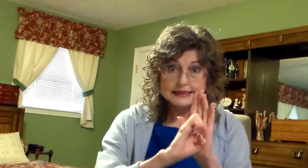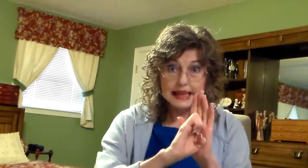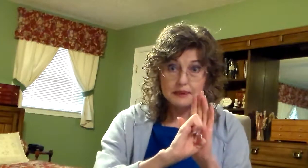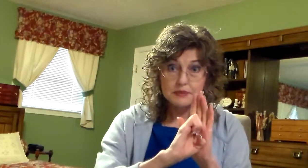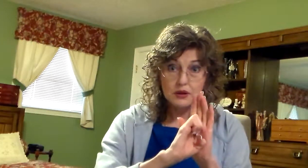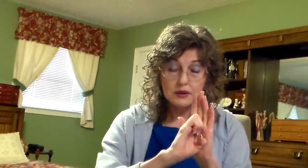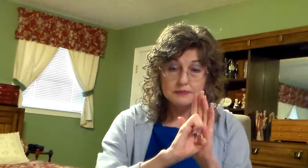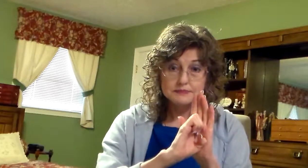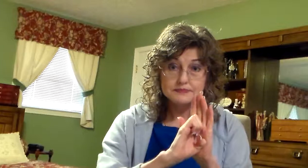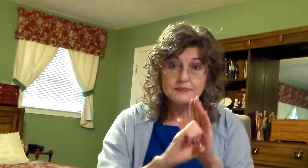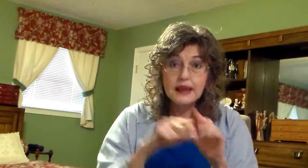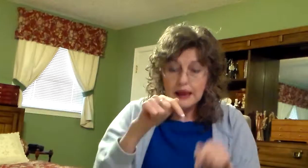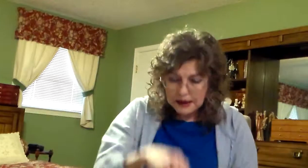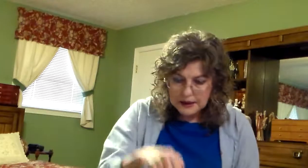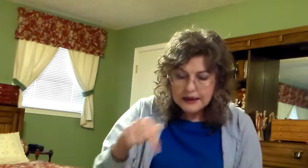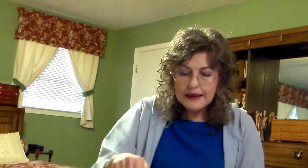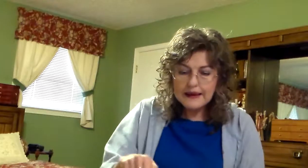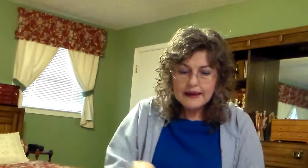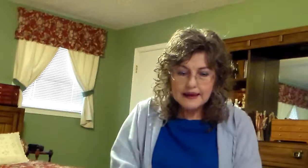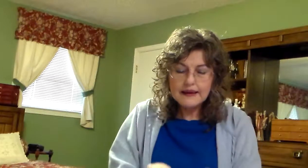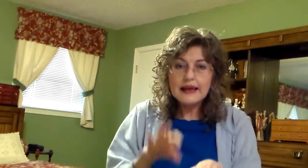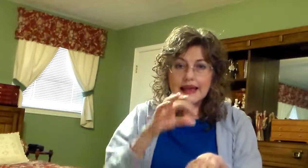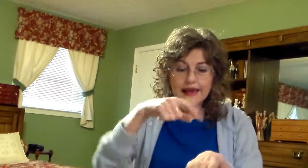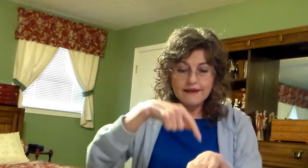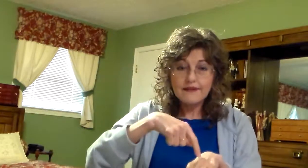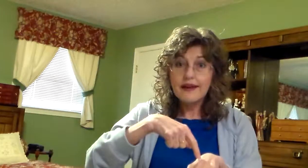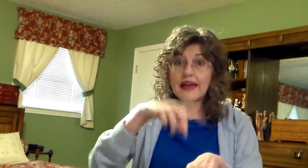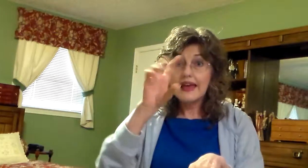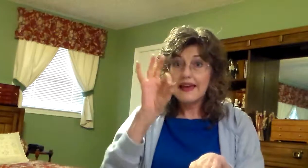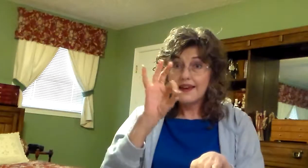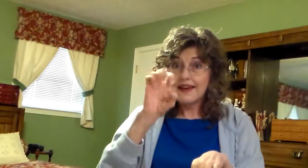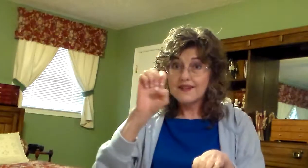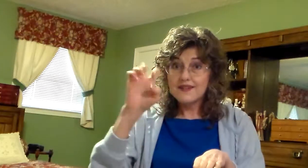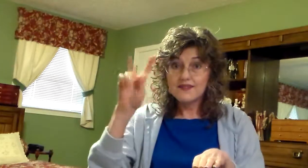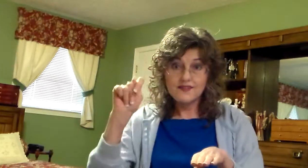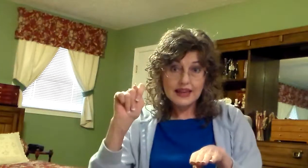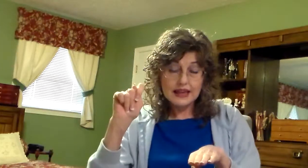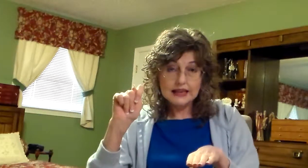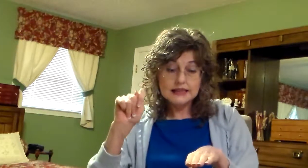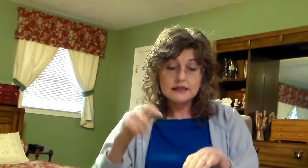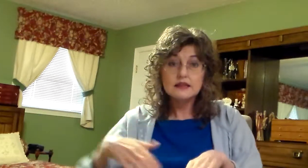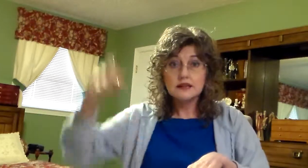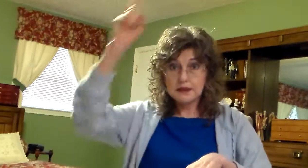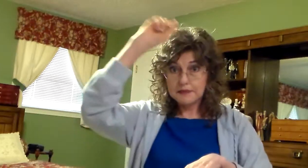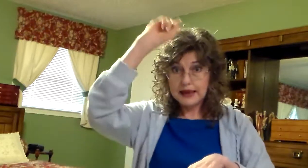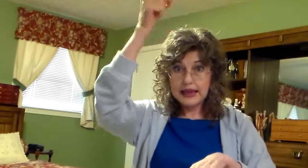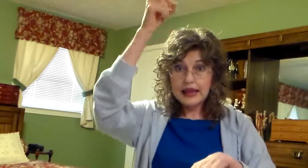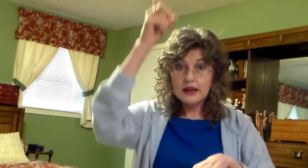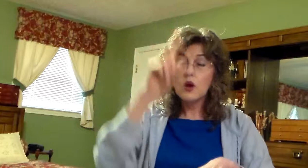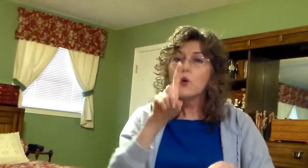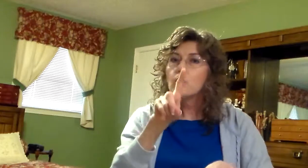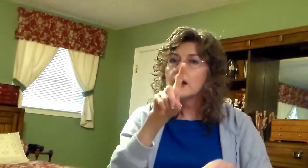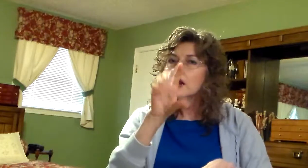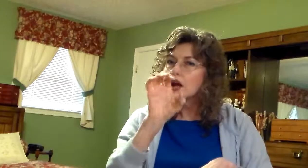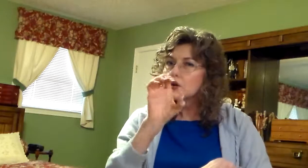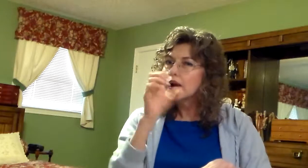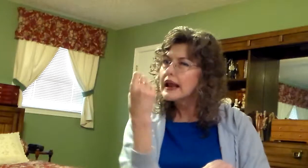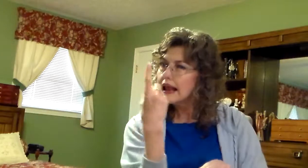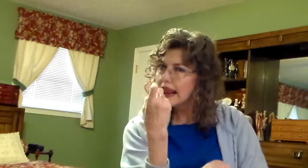very bottom of my feet to the top of my head, I am 111 feet and 1 inch tall. And from the